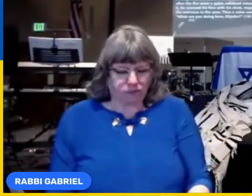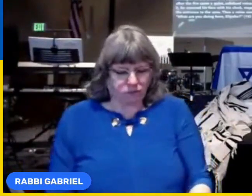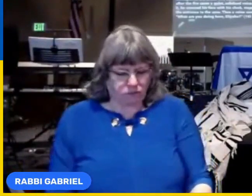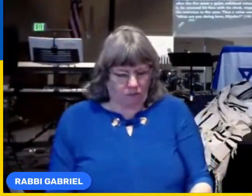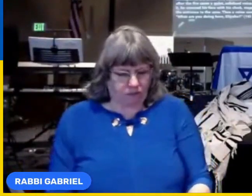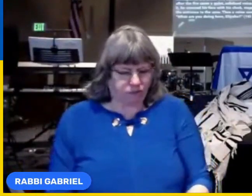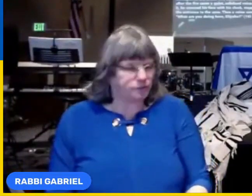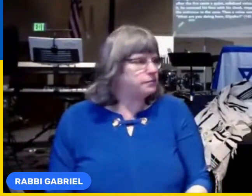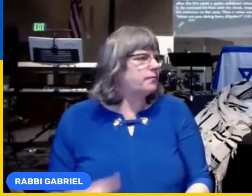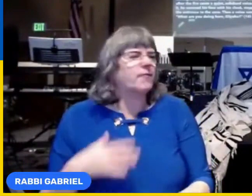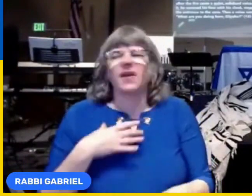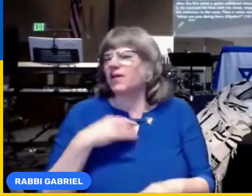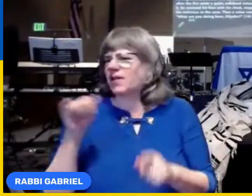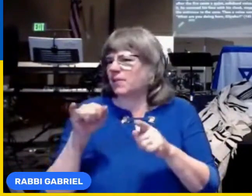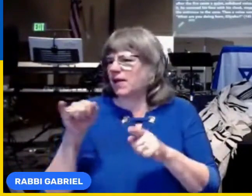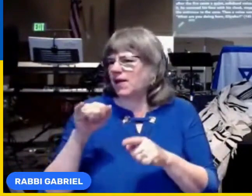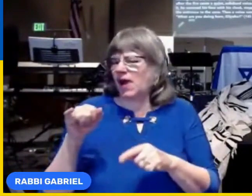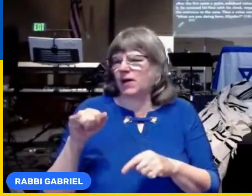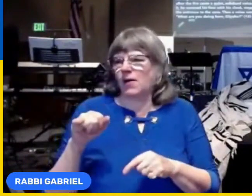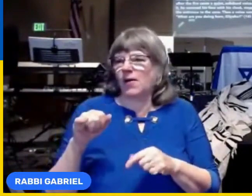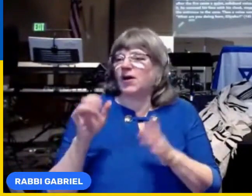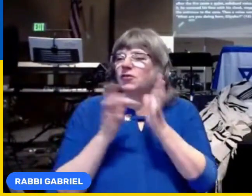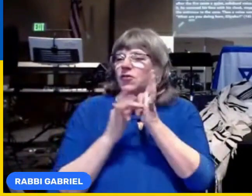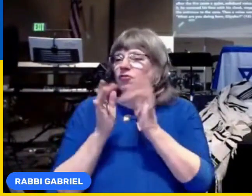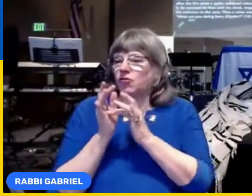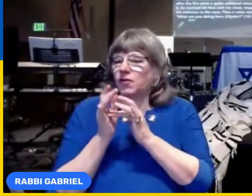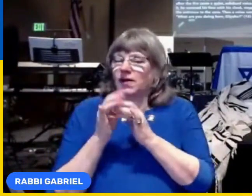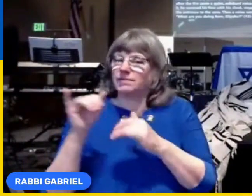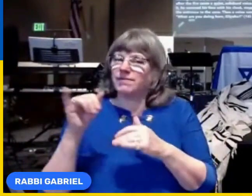just Yeshua is a bit like the bad call.